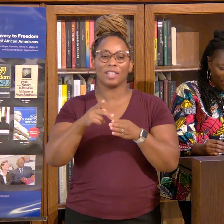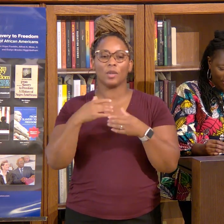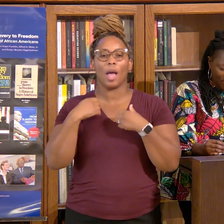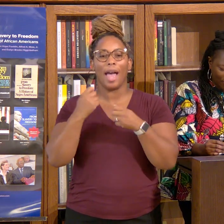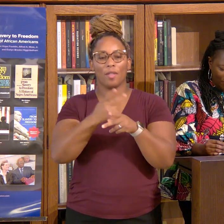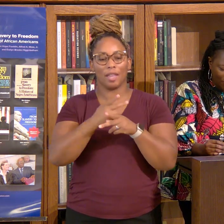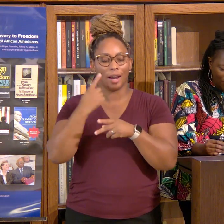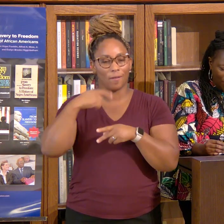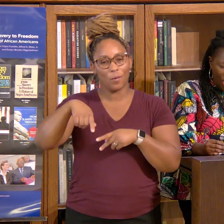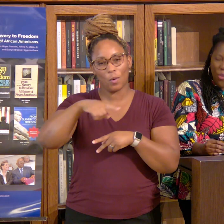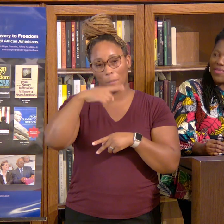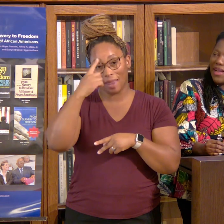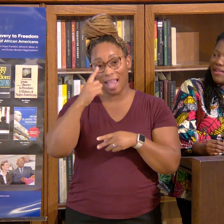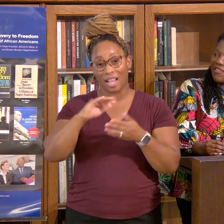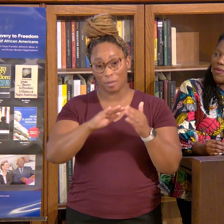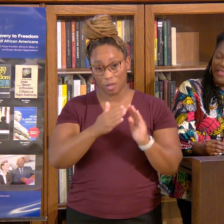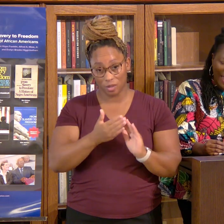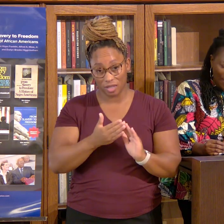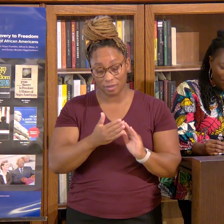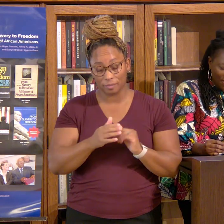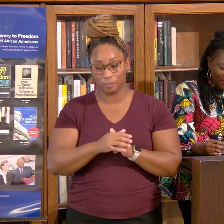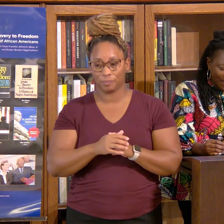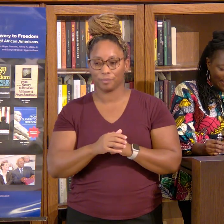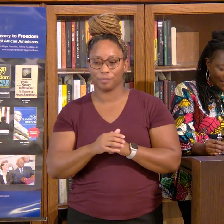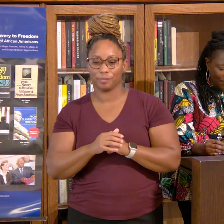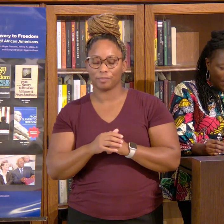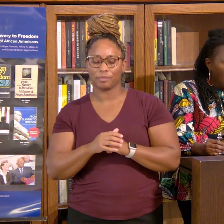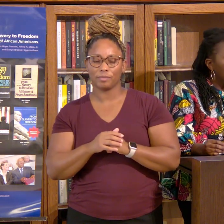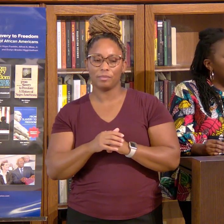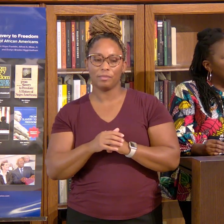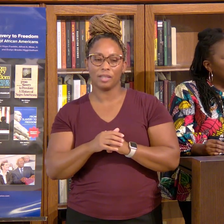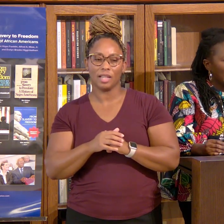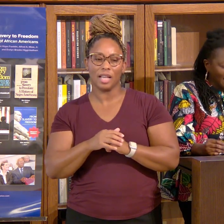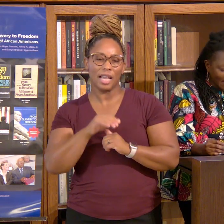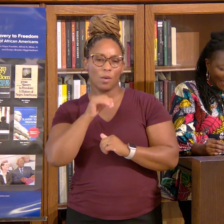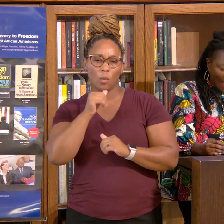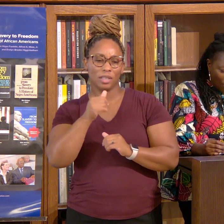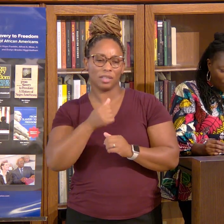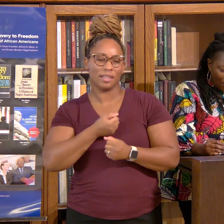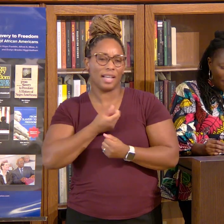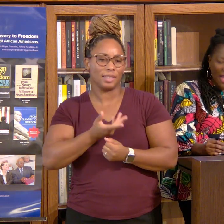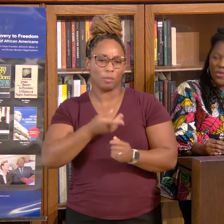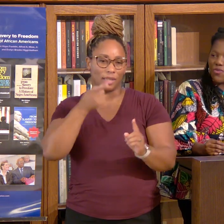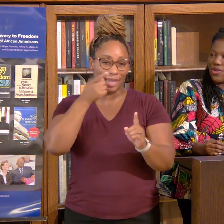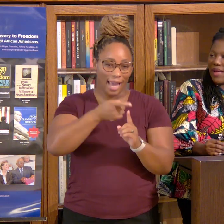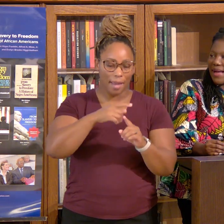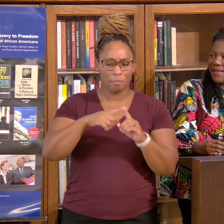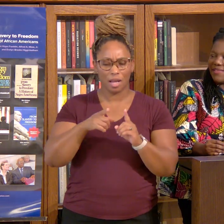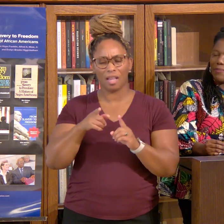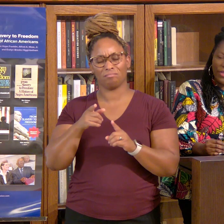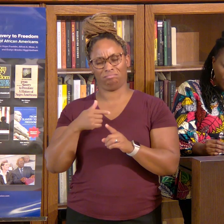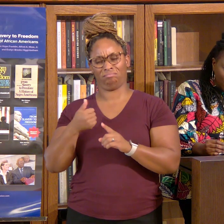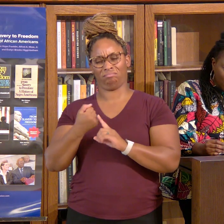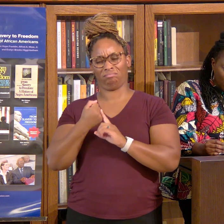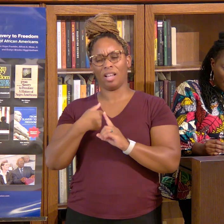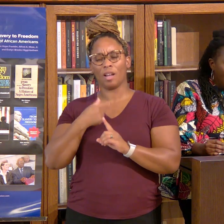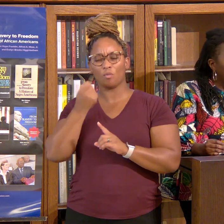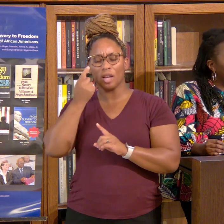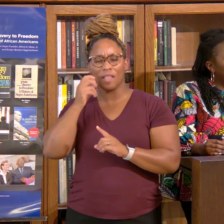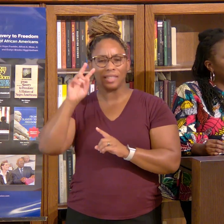Black communities while not an Express aim of the study Professor hein's account made me realize the